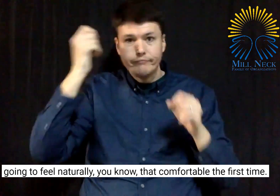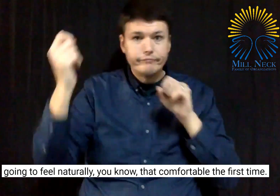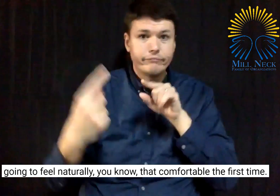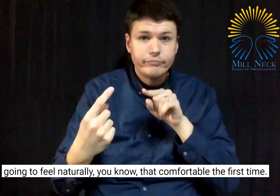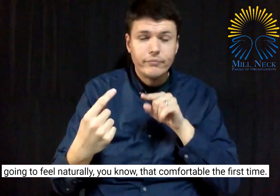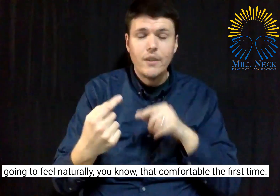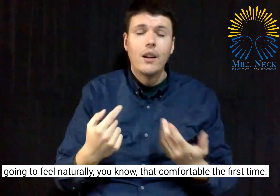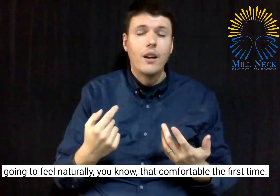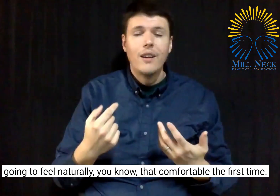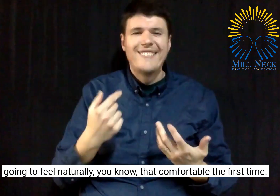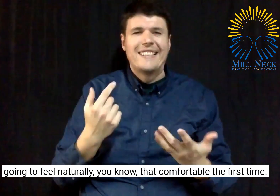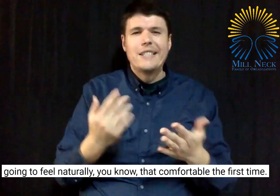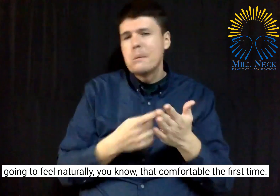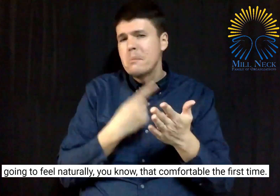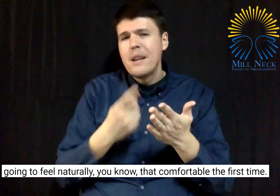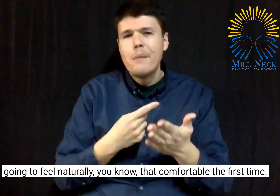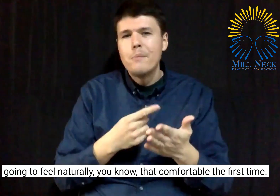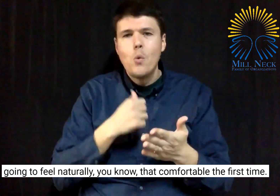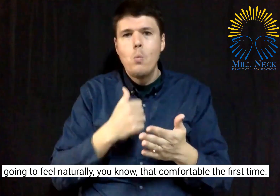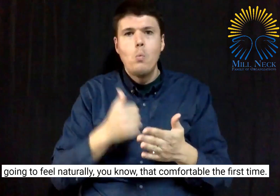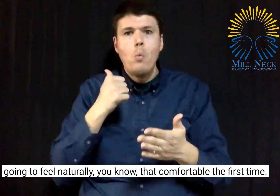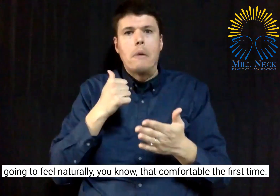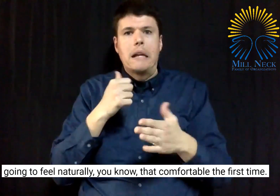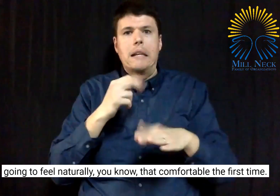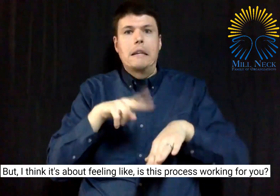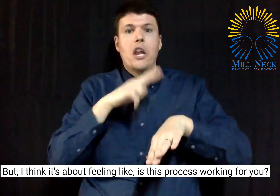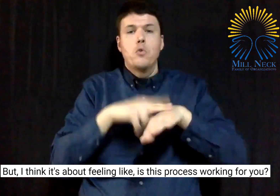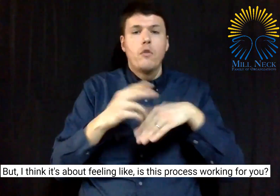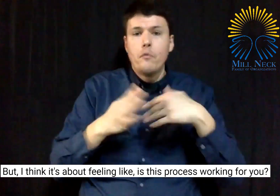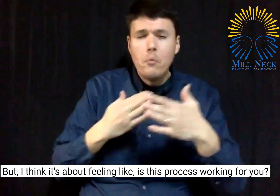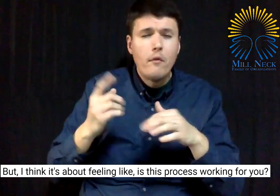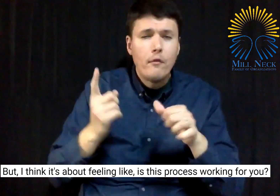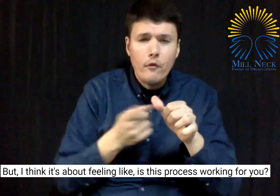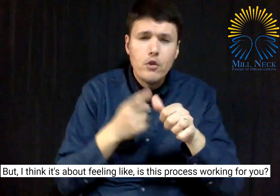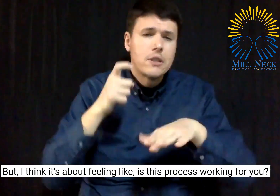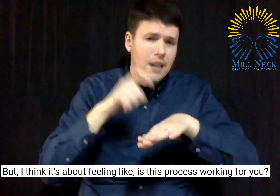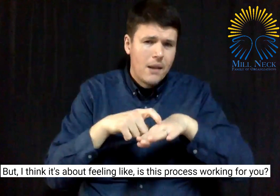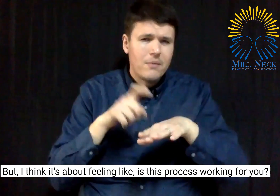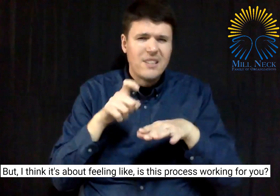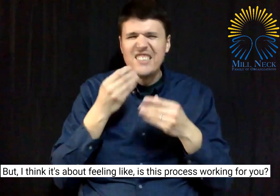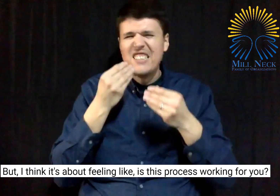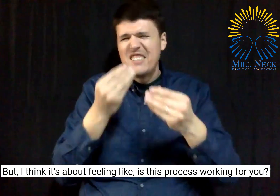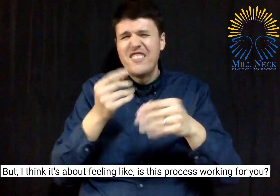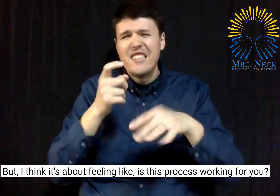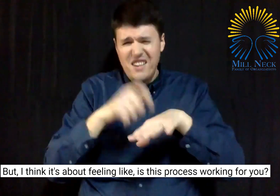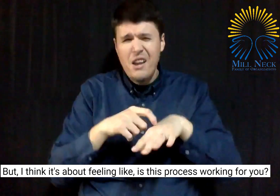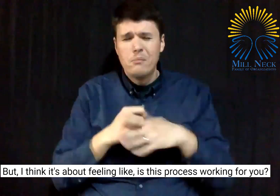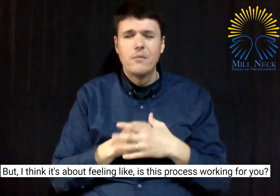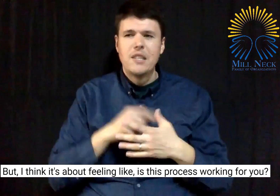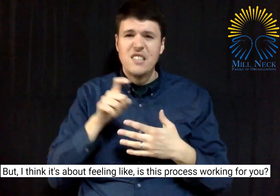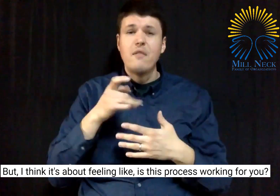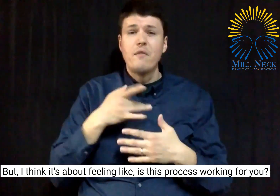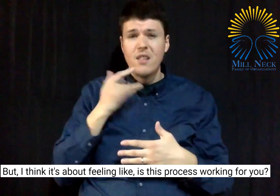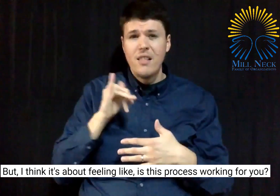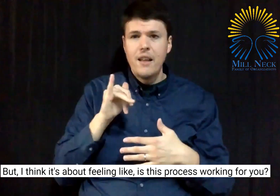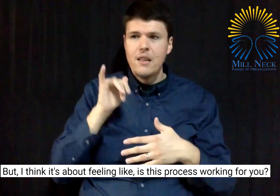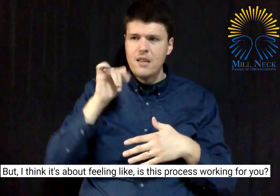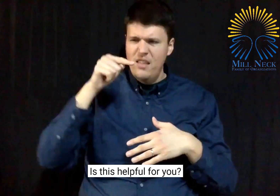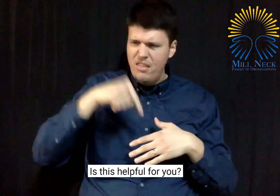feel naturally, that comfortable the first time. But I think it's about, feeling like, is this process working for you? Is this